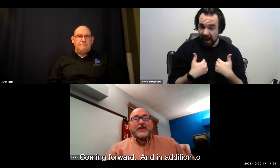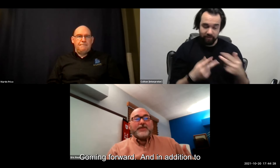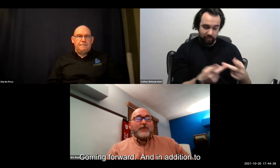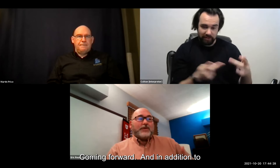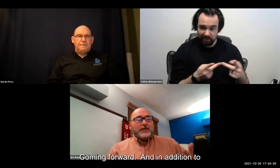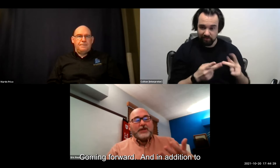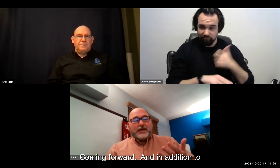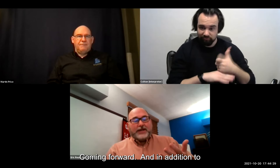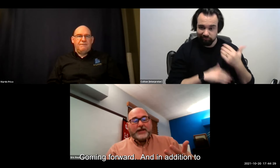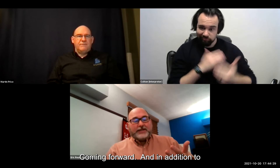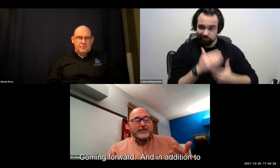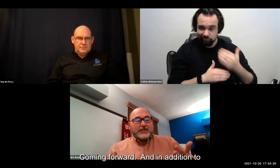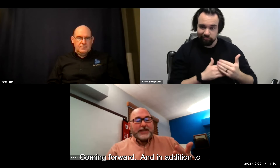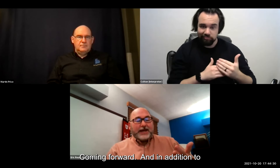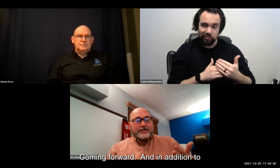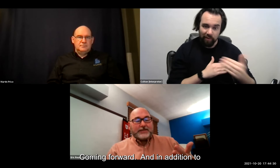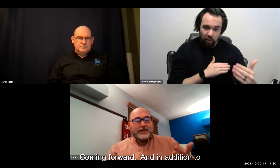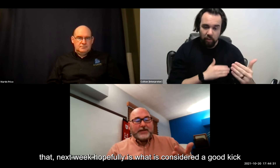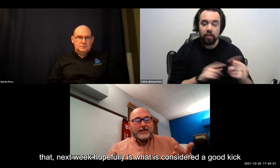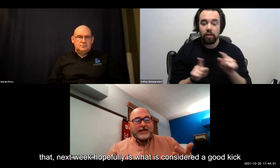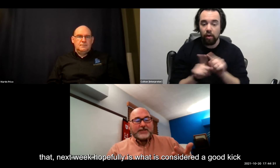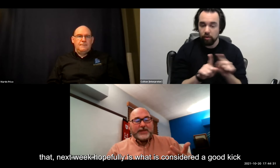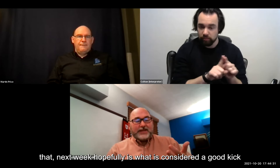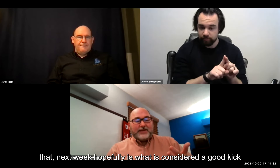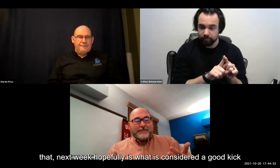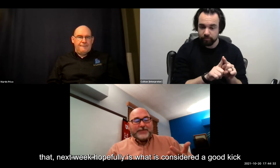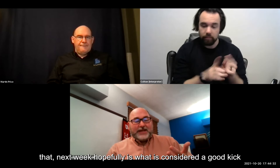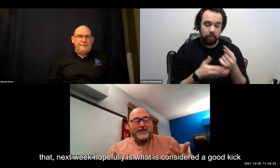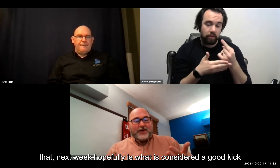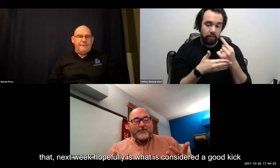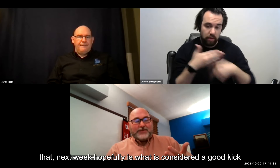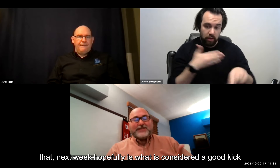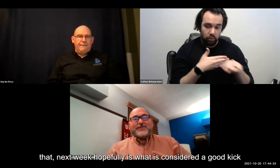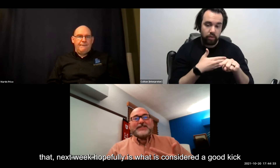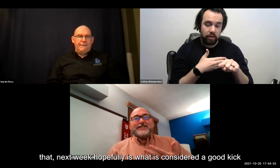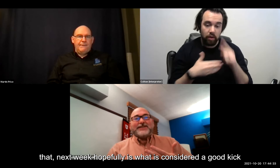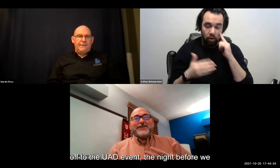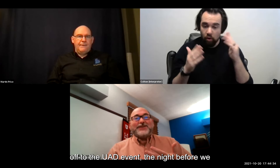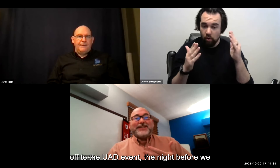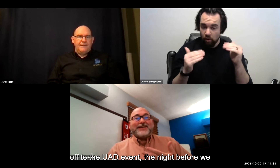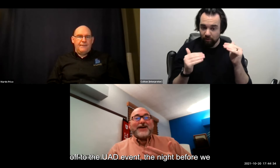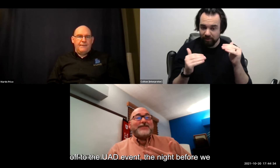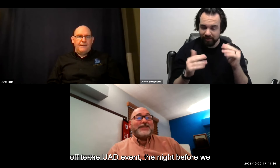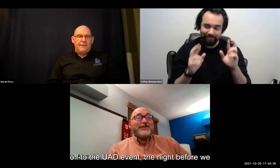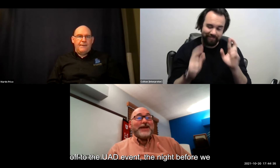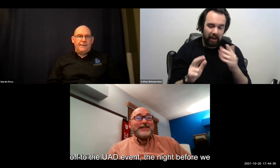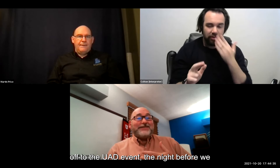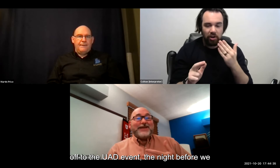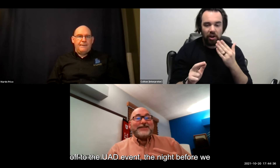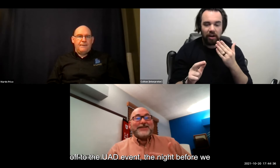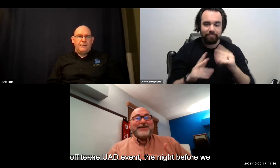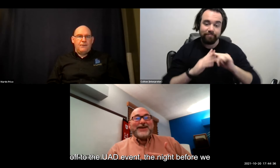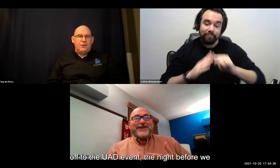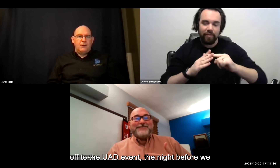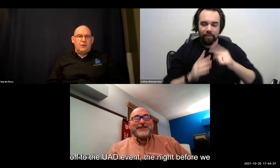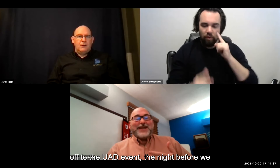works coming forward. In addition to that, next week, hopefully is what's considered a good kickoff to the UAD